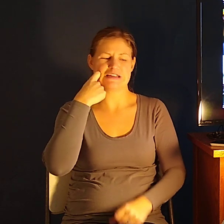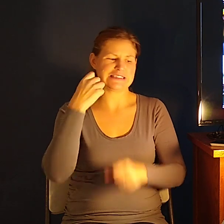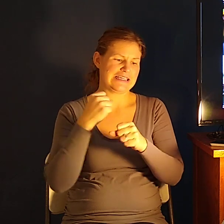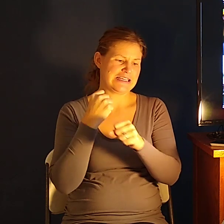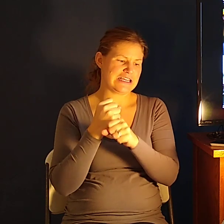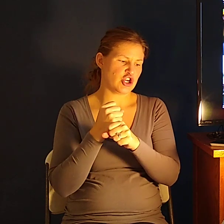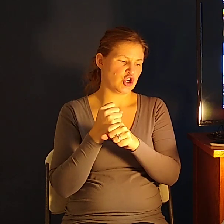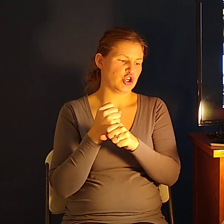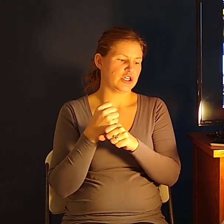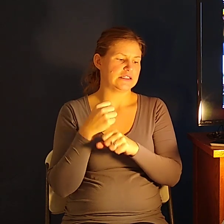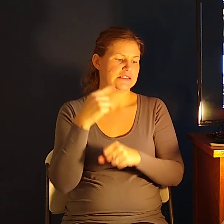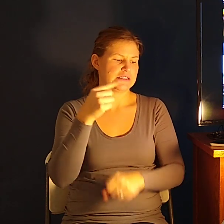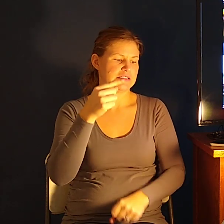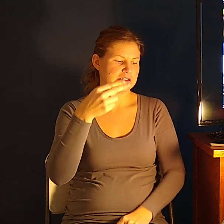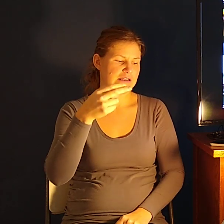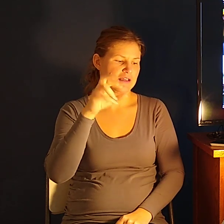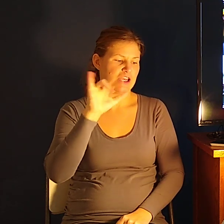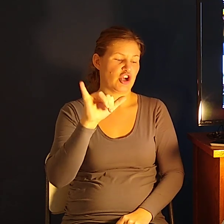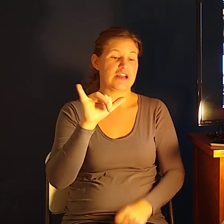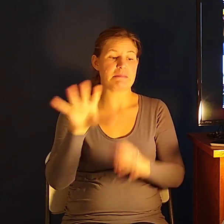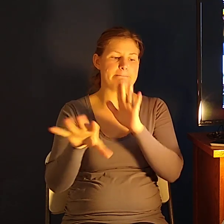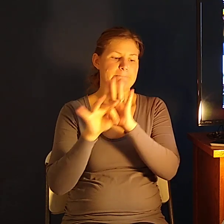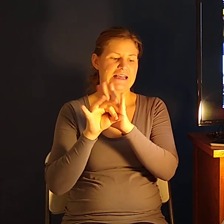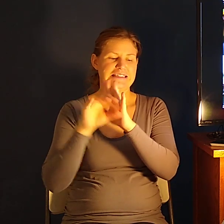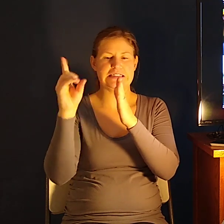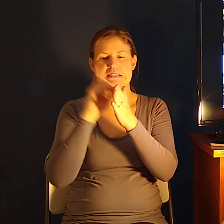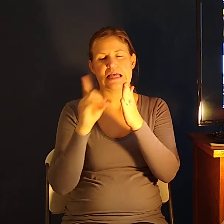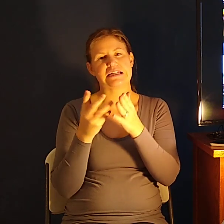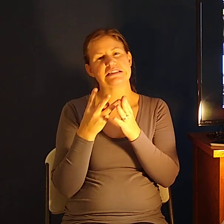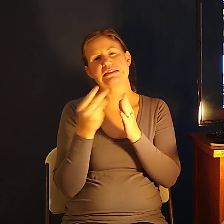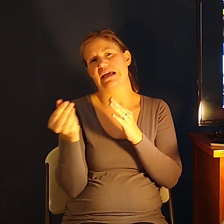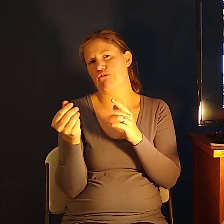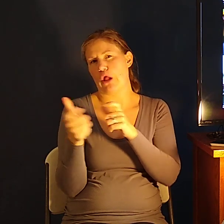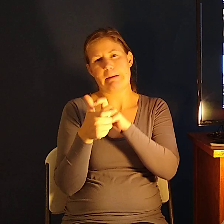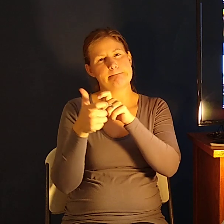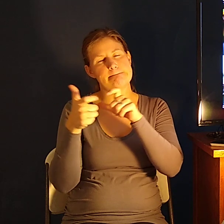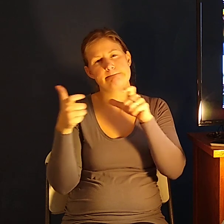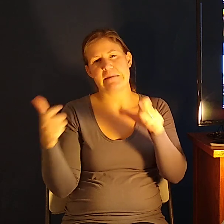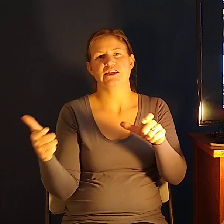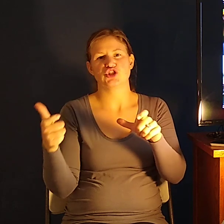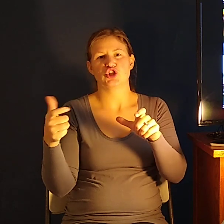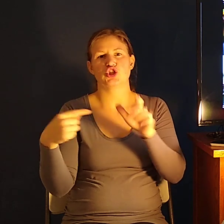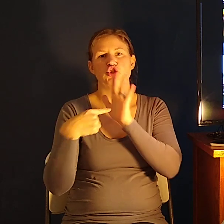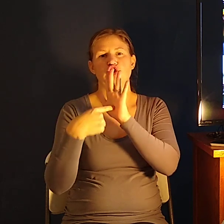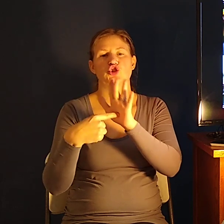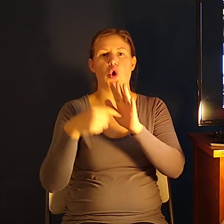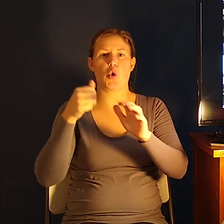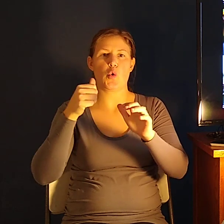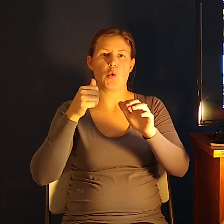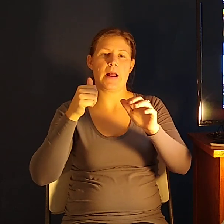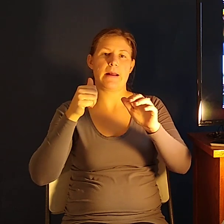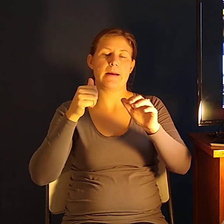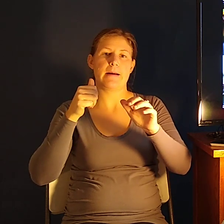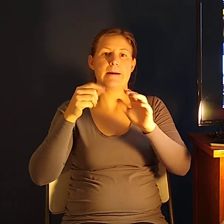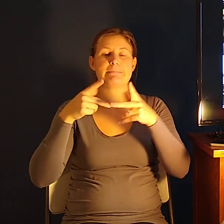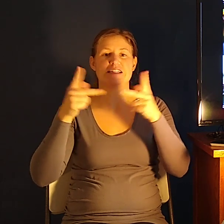Frank Gehry's been selected to design several major showplaces for performing and visual arts.